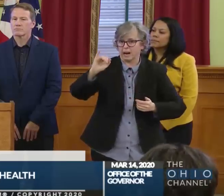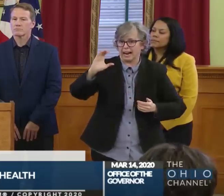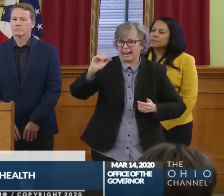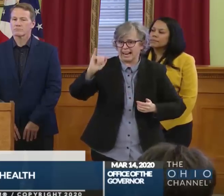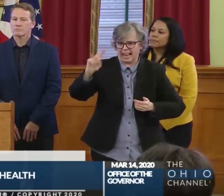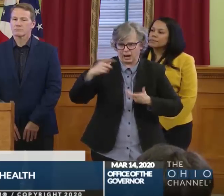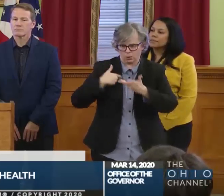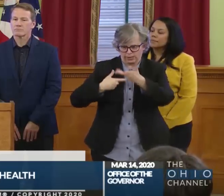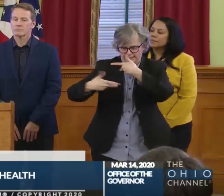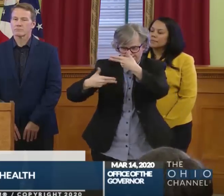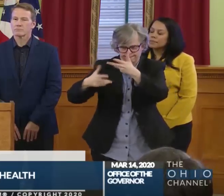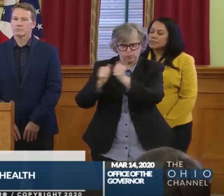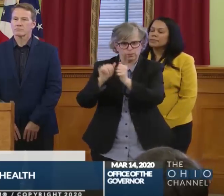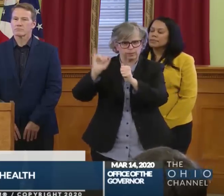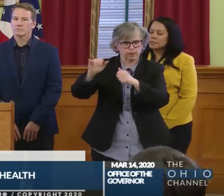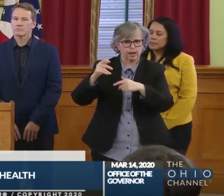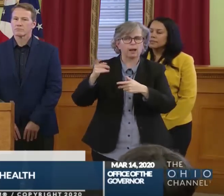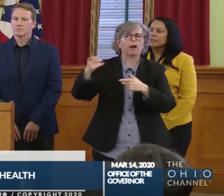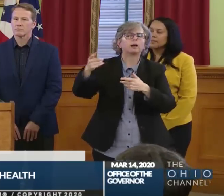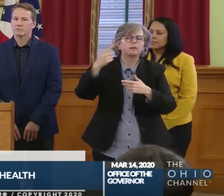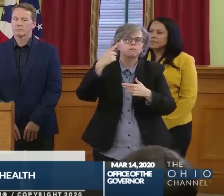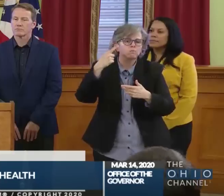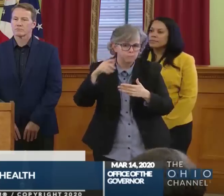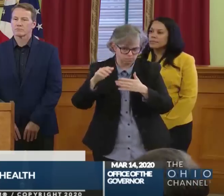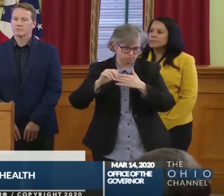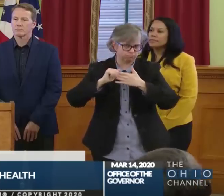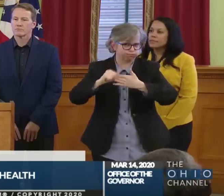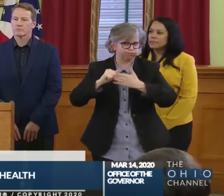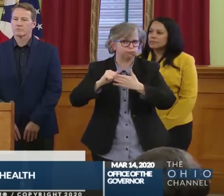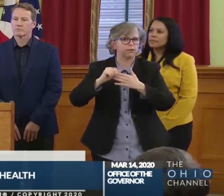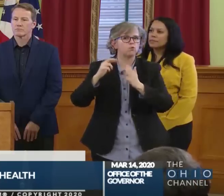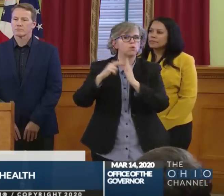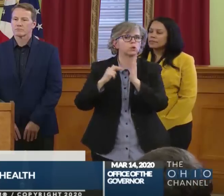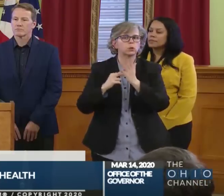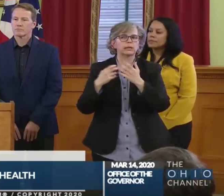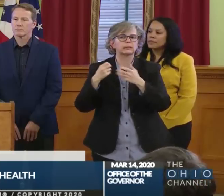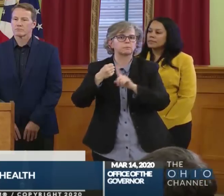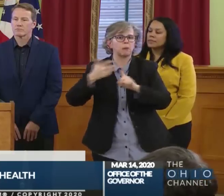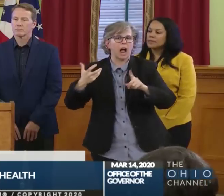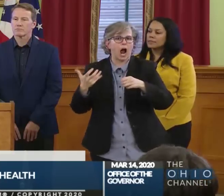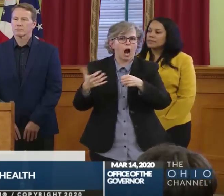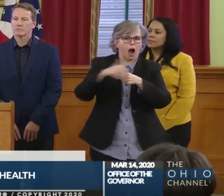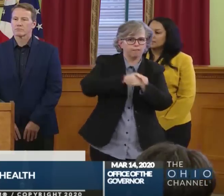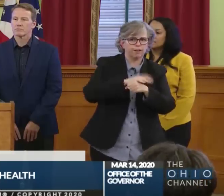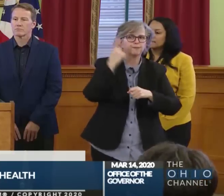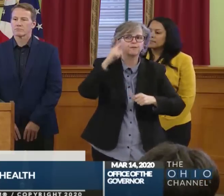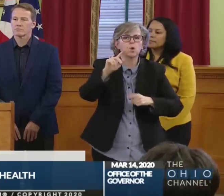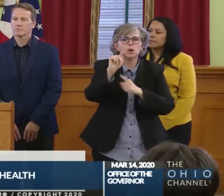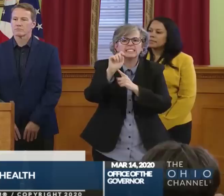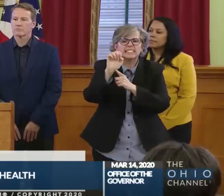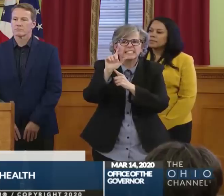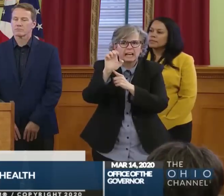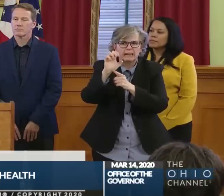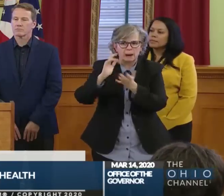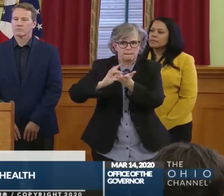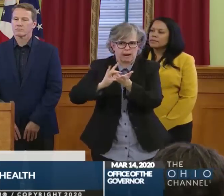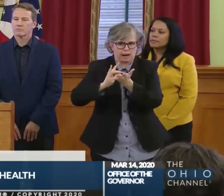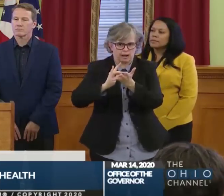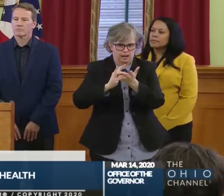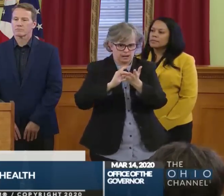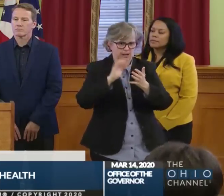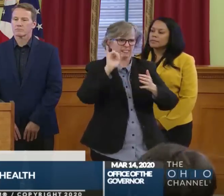options for individuals struggling with mental health and substance use disorders. These new rules will allow complete